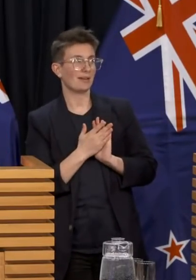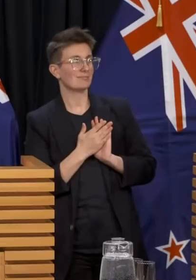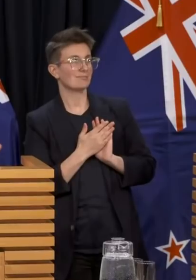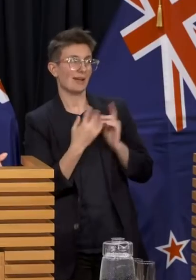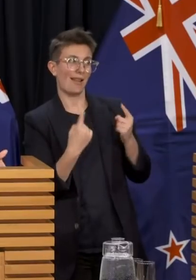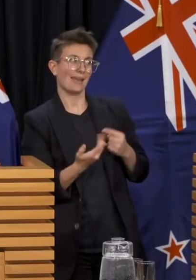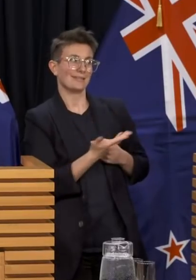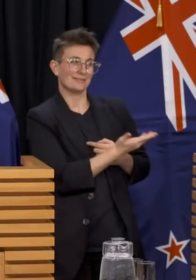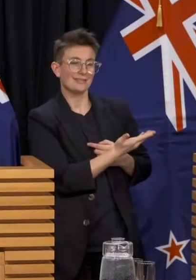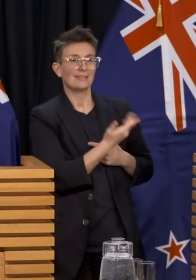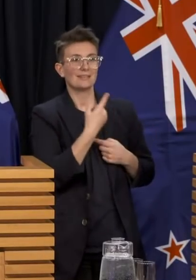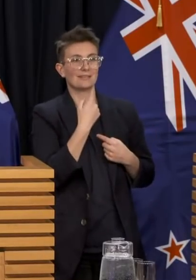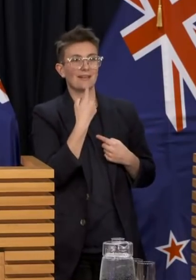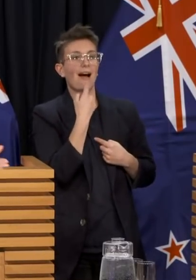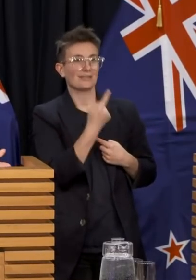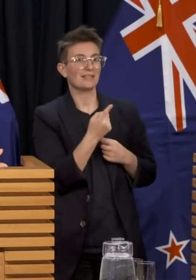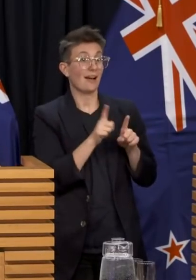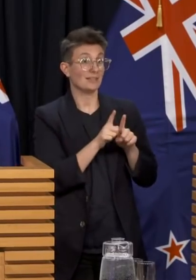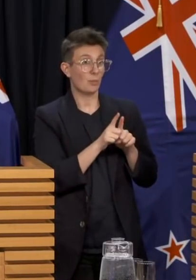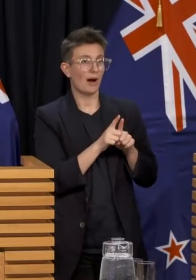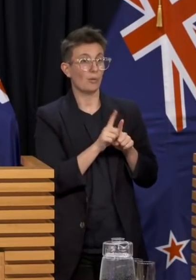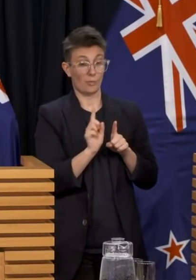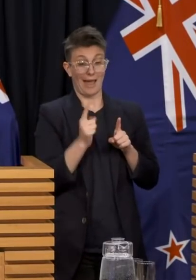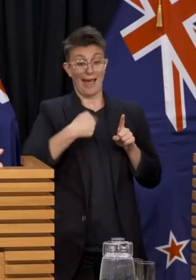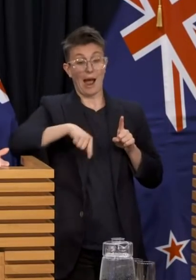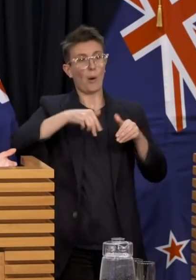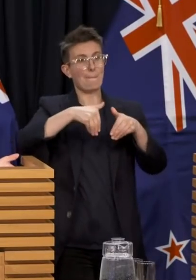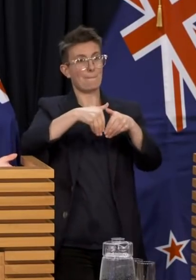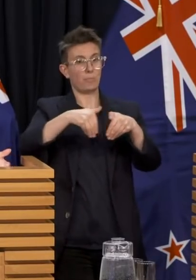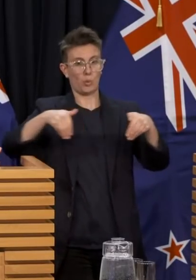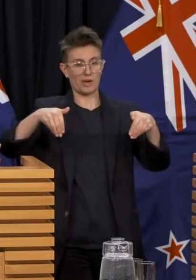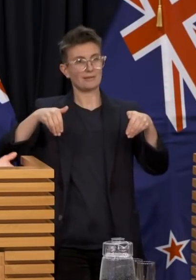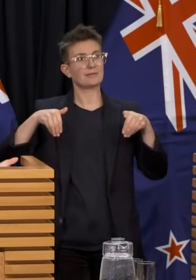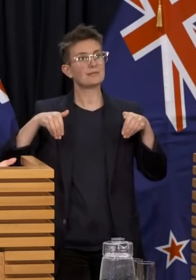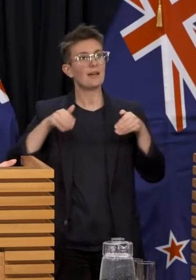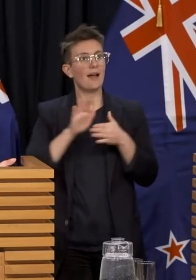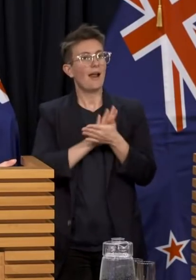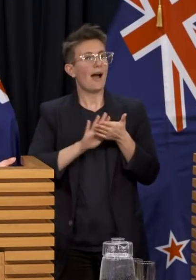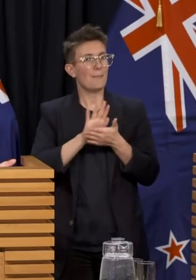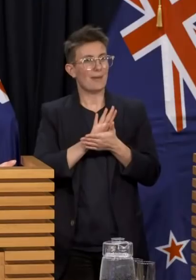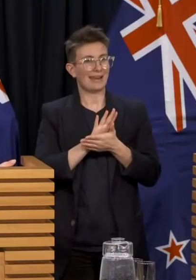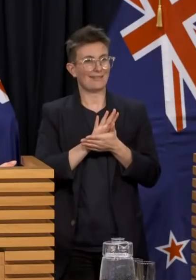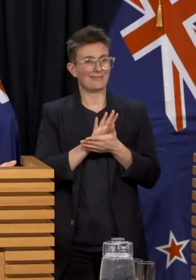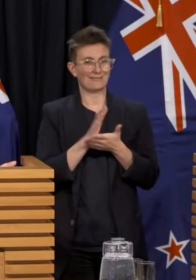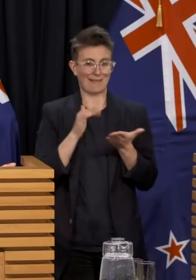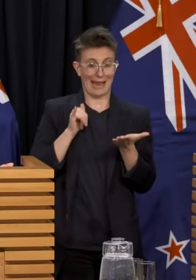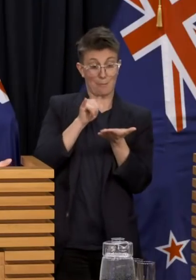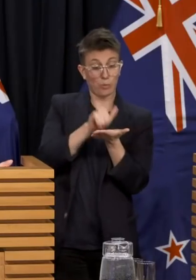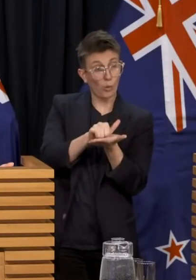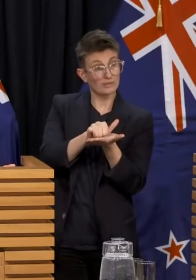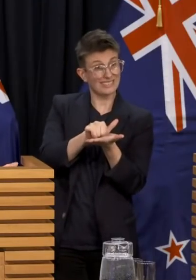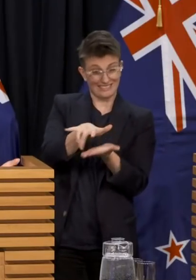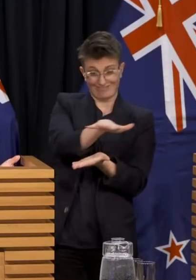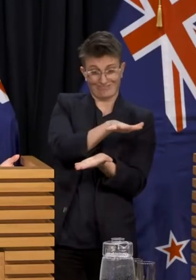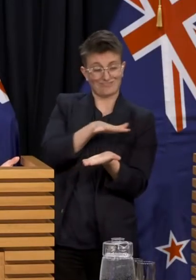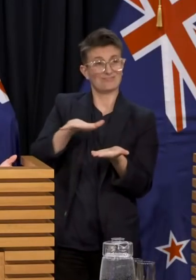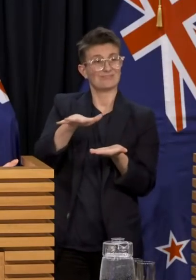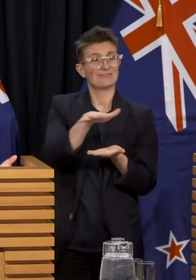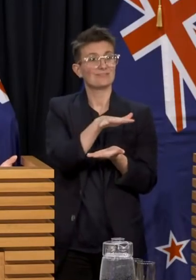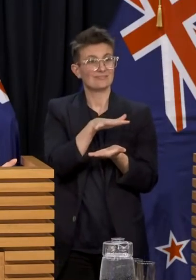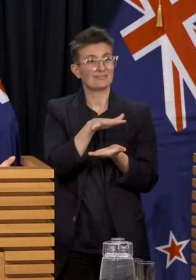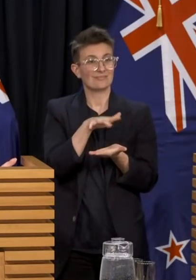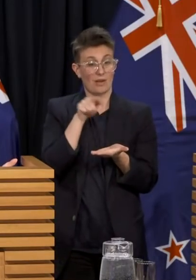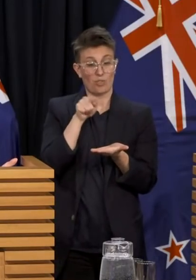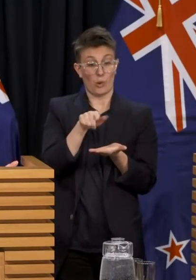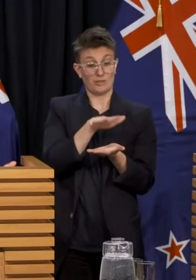well. Firstly, our borders, and I include very much the physical space of airports, are places where